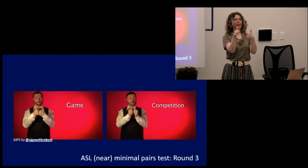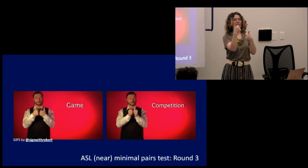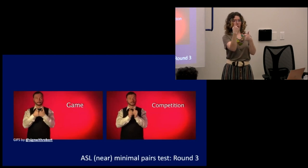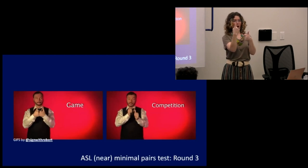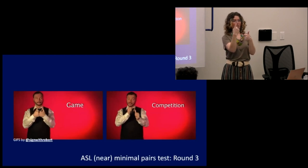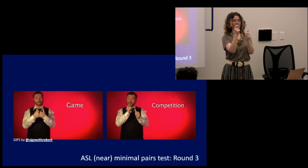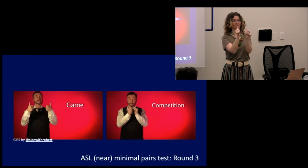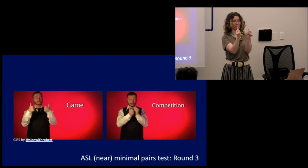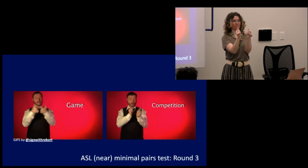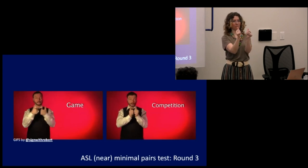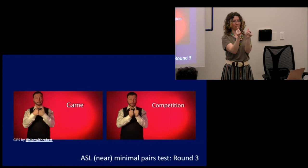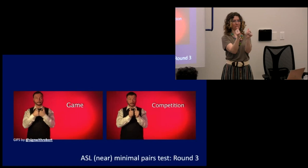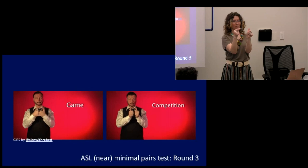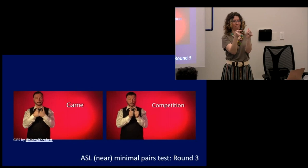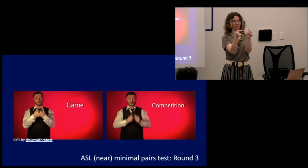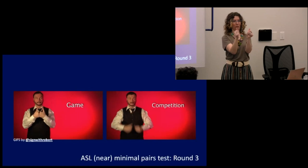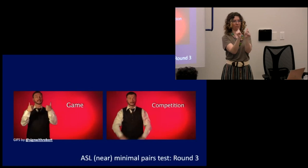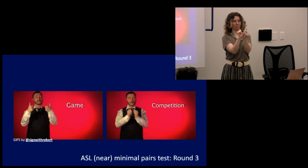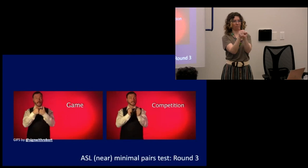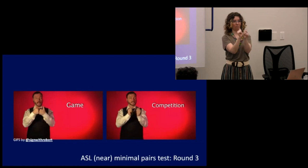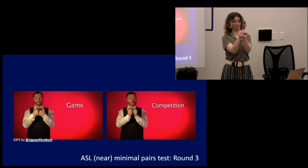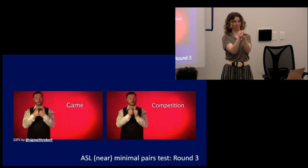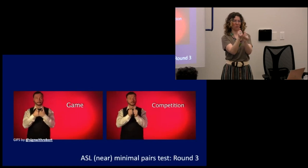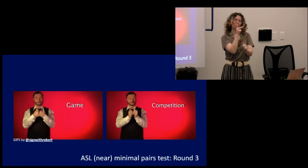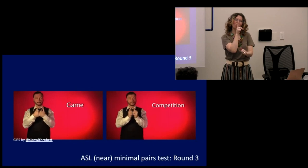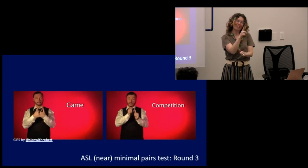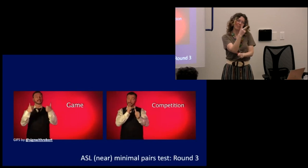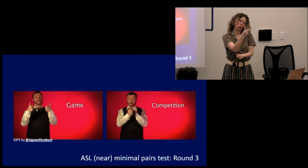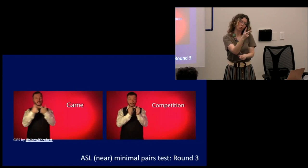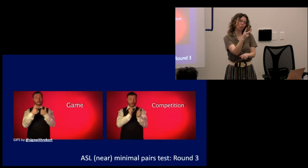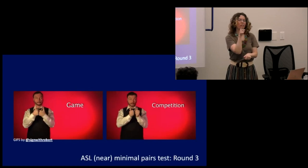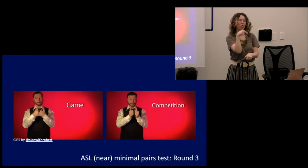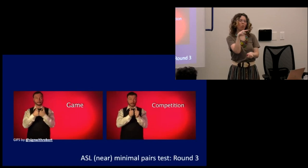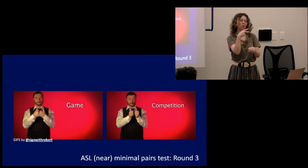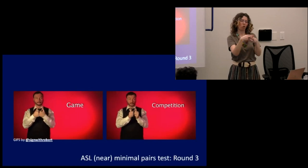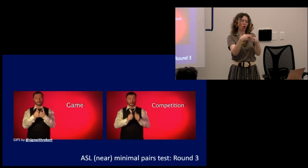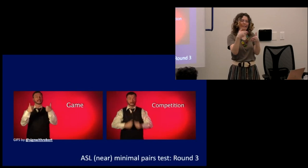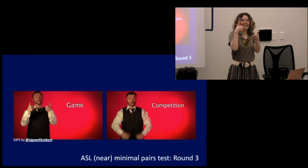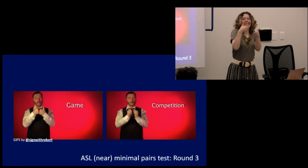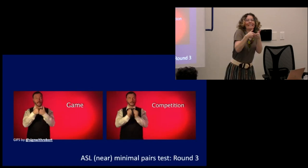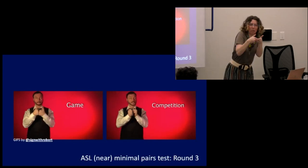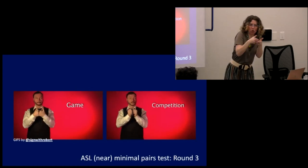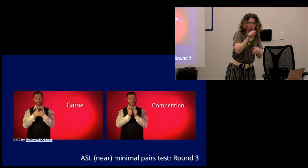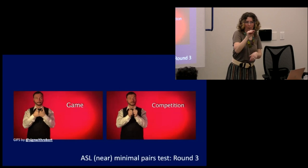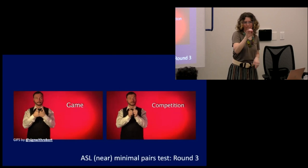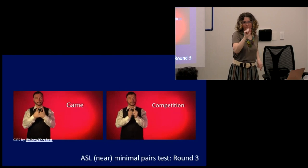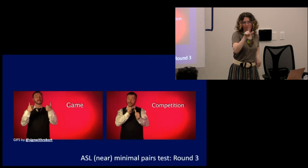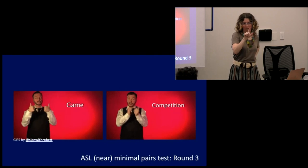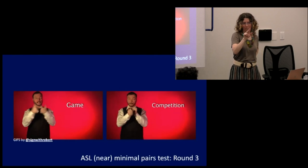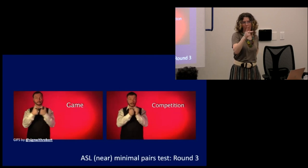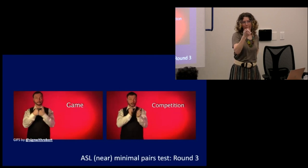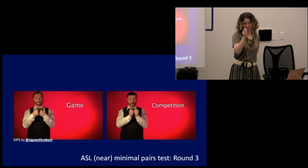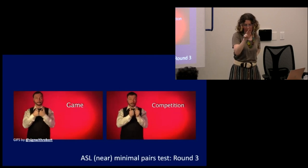One palm orientation faces one another, while the other one sort of faces outward. Now there's two, I guess these are